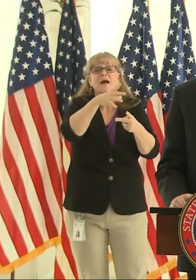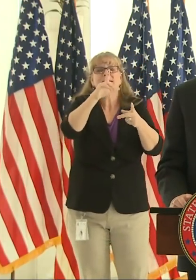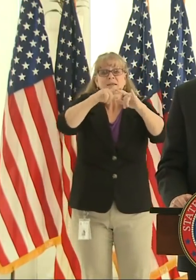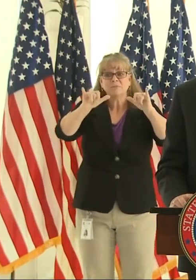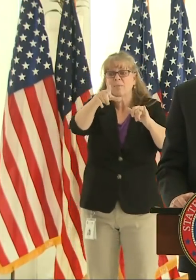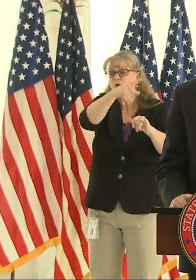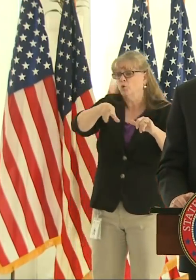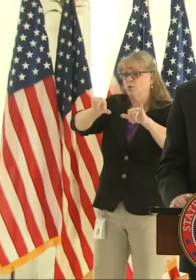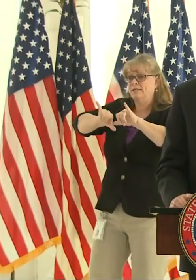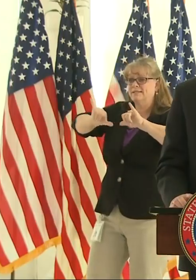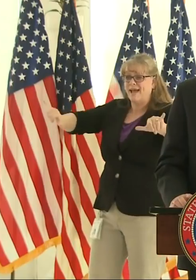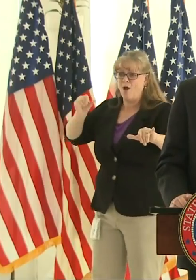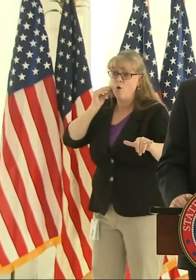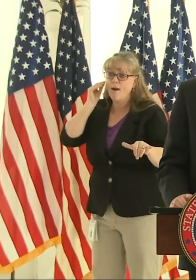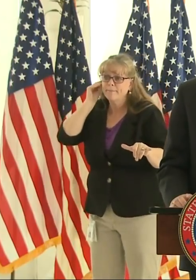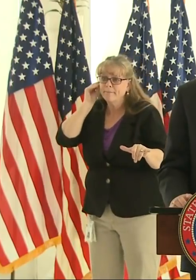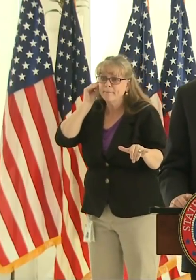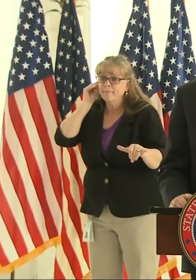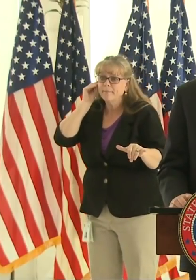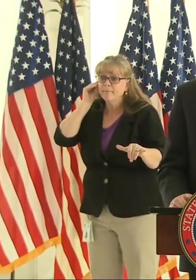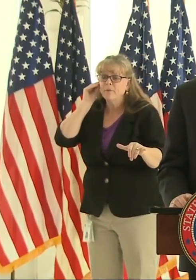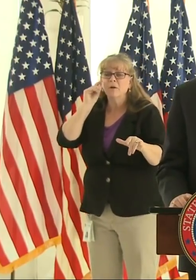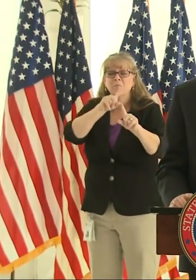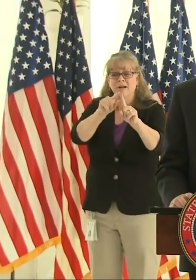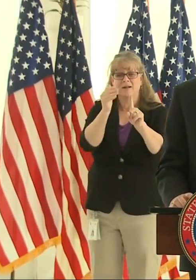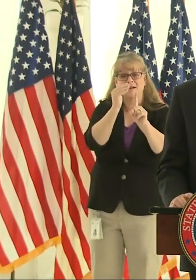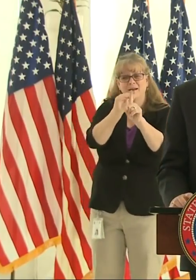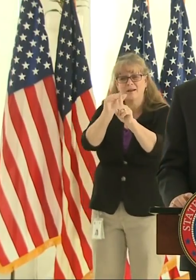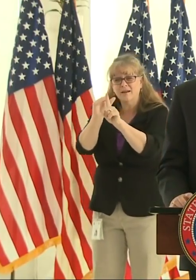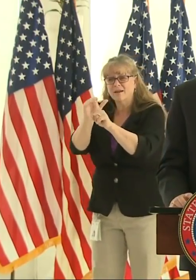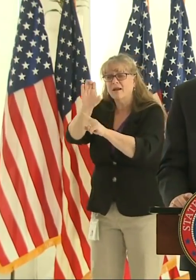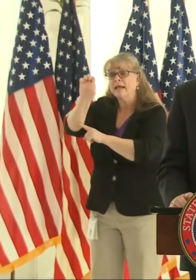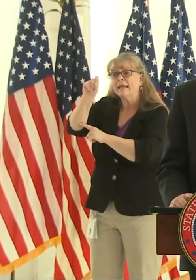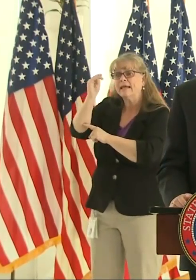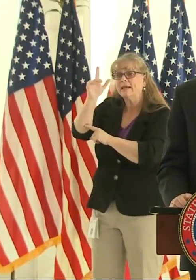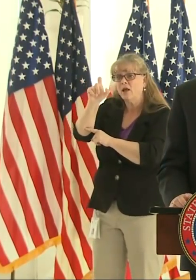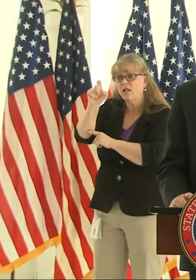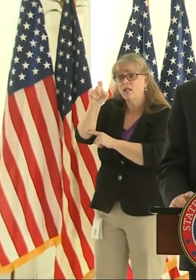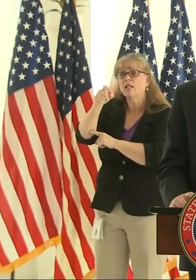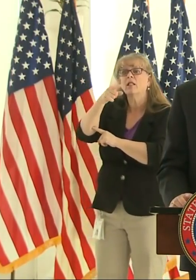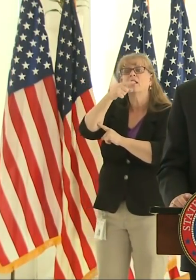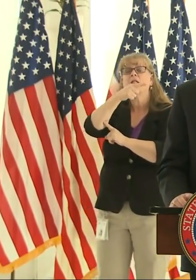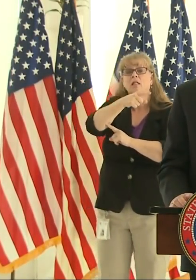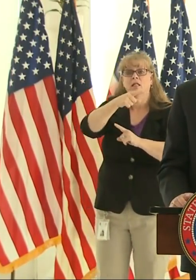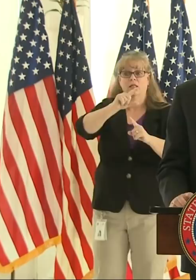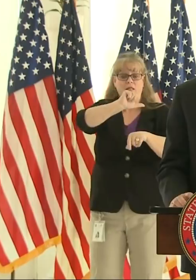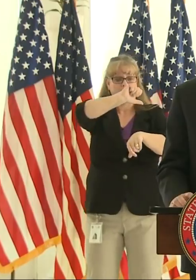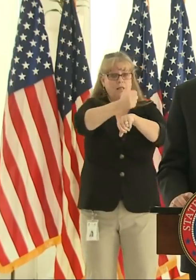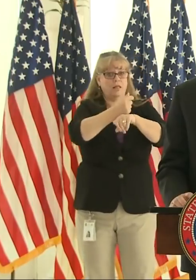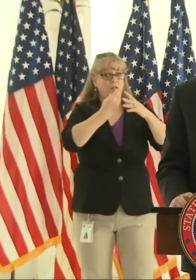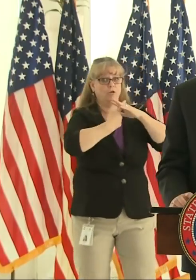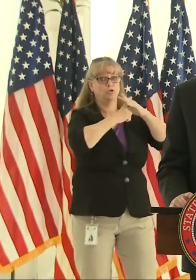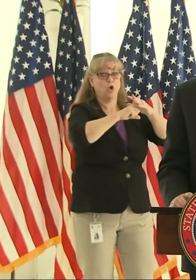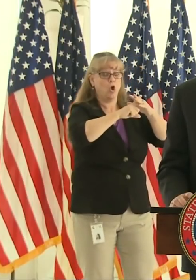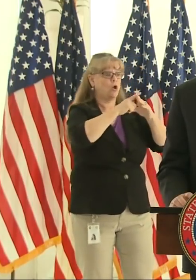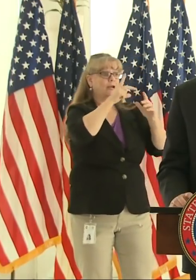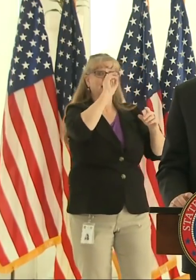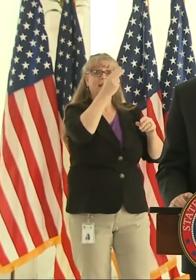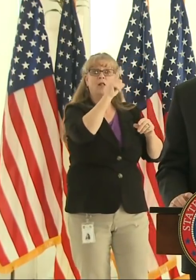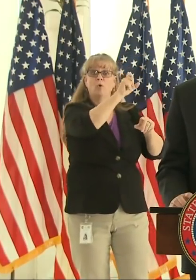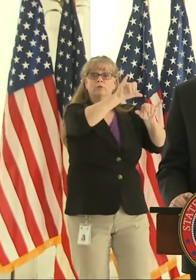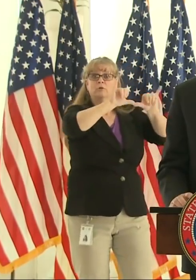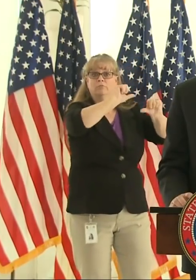health orders a little bit early. So because it was a hot spot, skiers brought it in. They started having more restrictions ahead of the rest of the state, but they